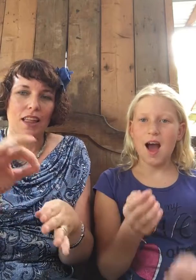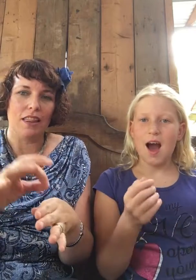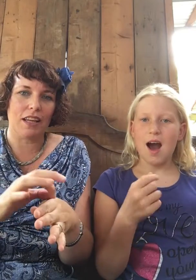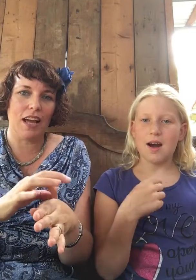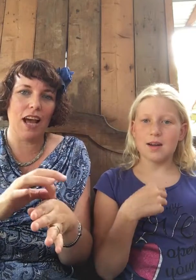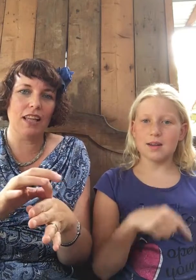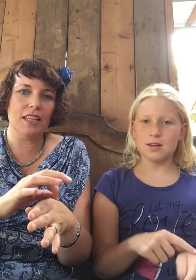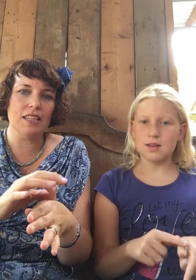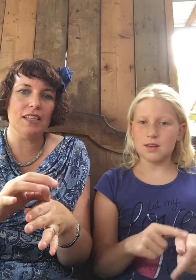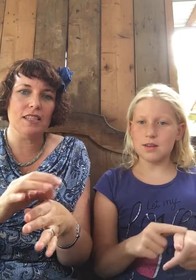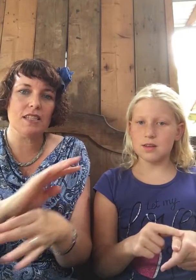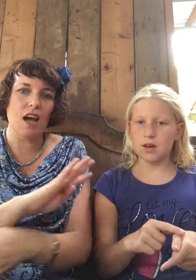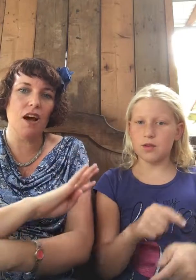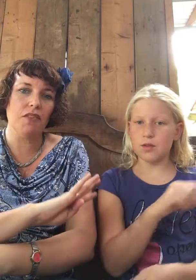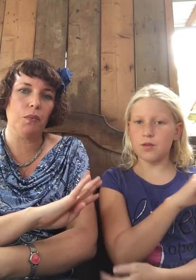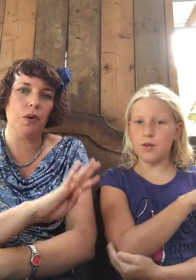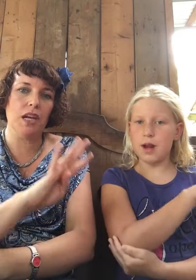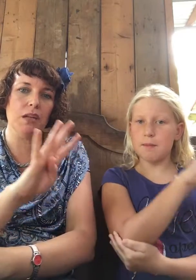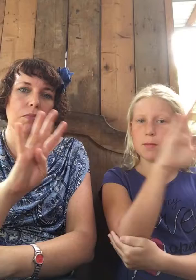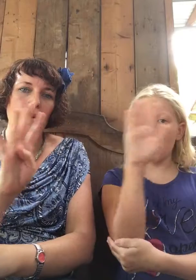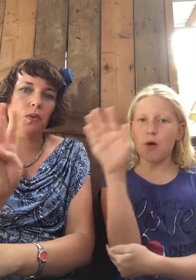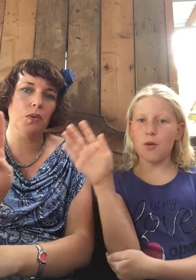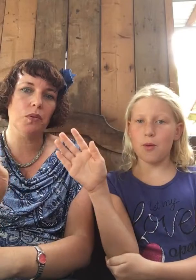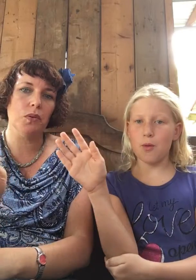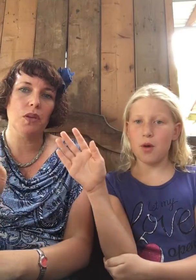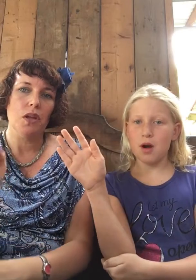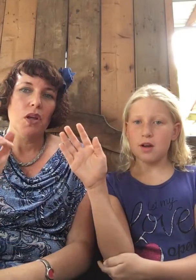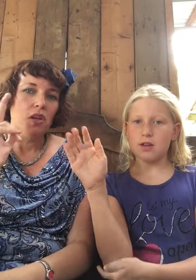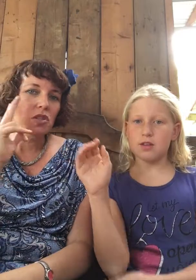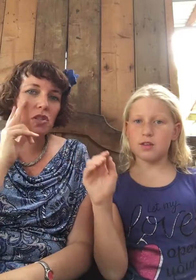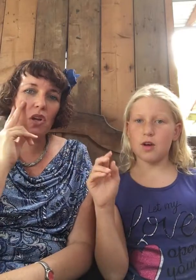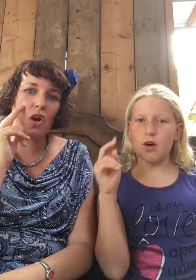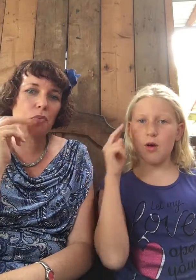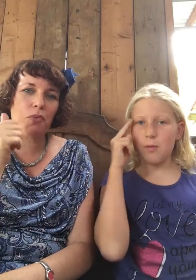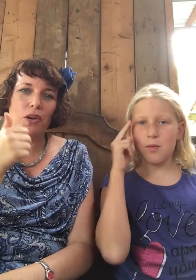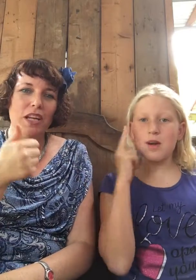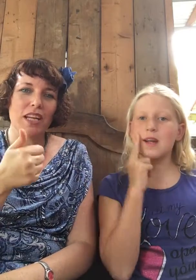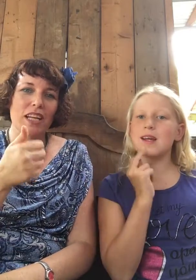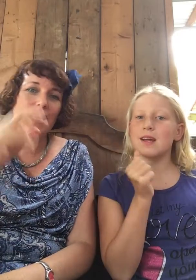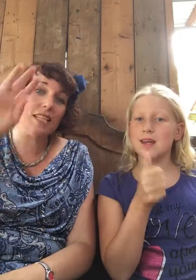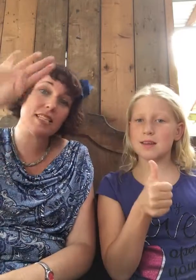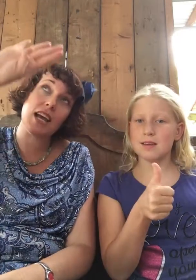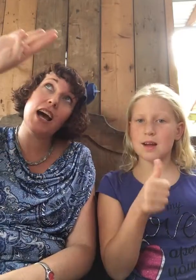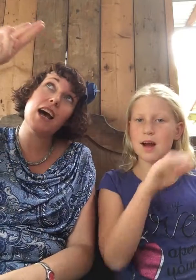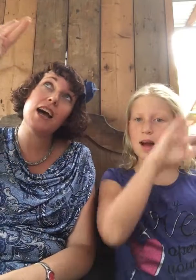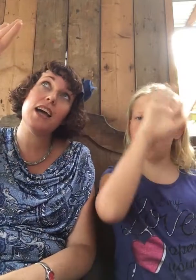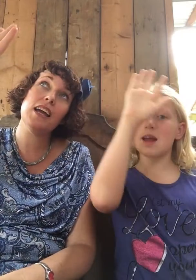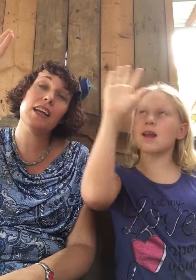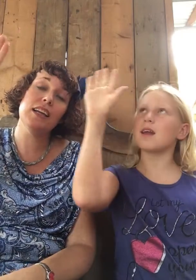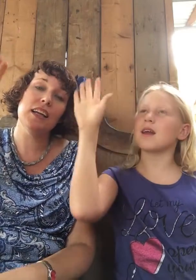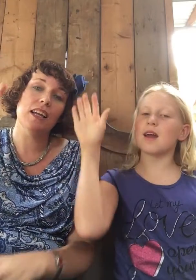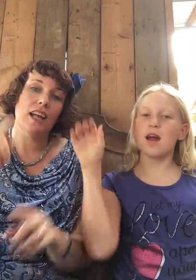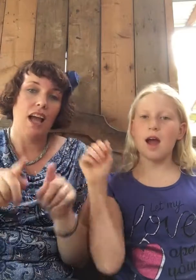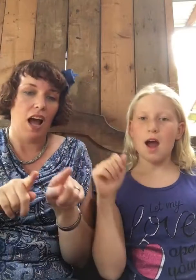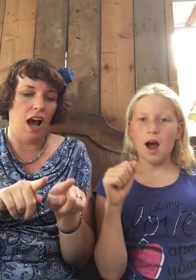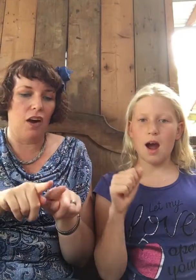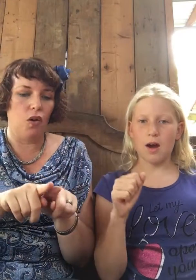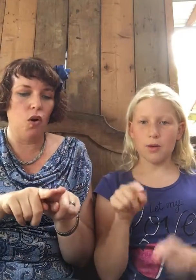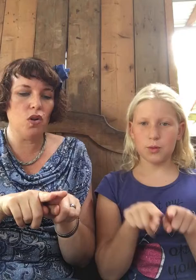The colors of the rainbow, so pretty in the sky, are